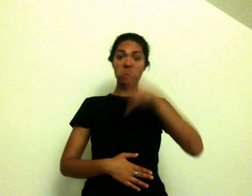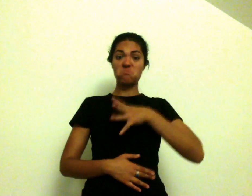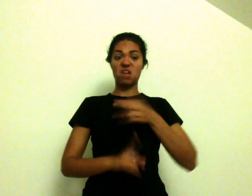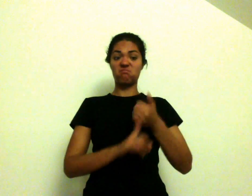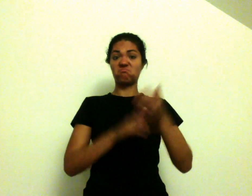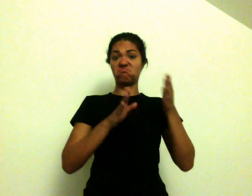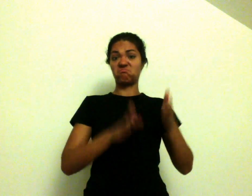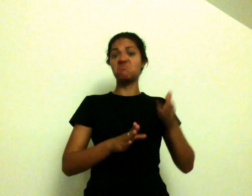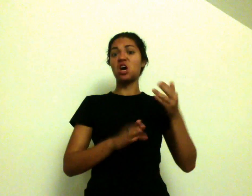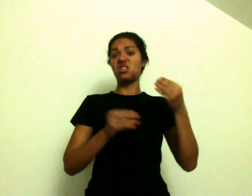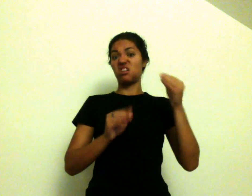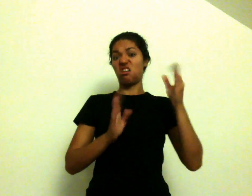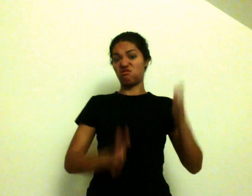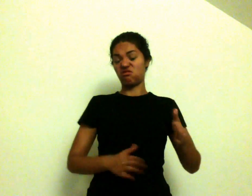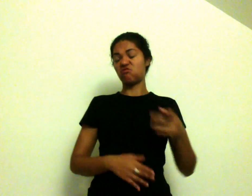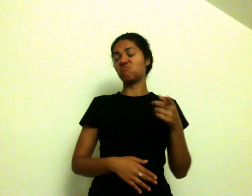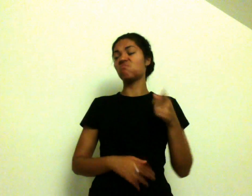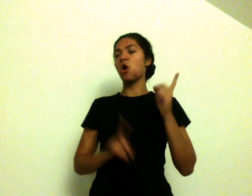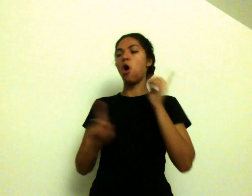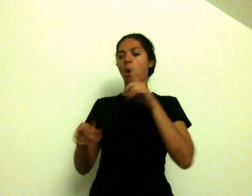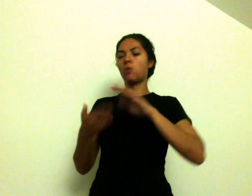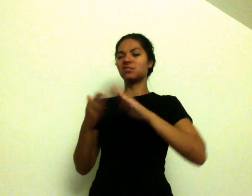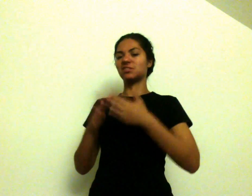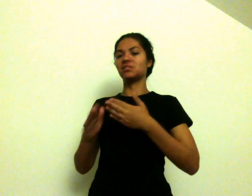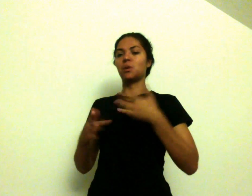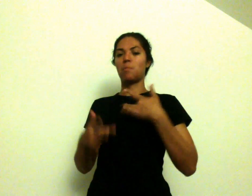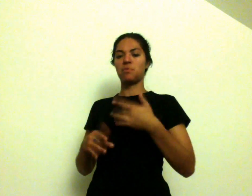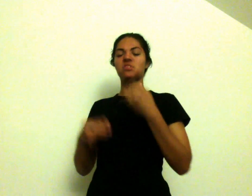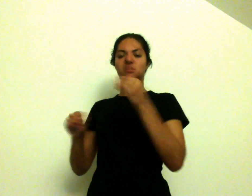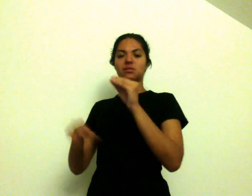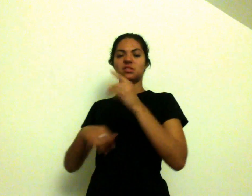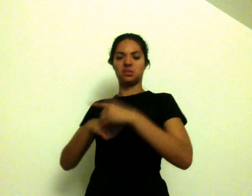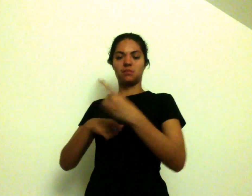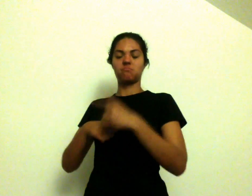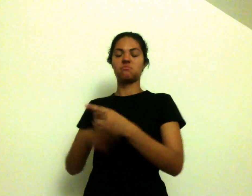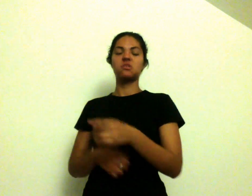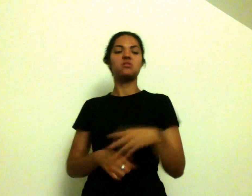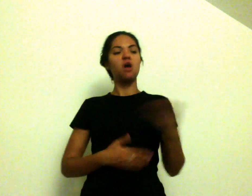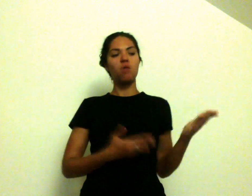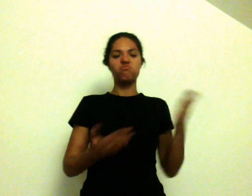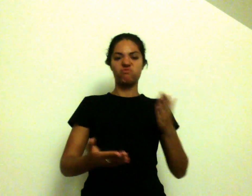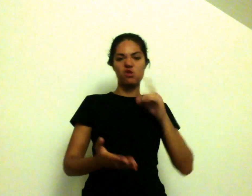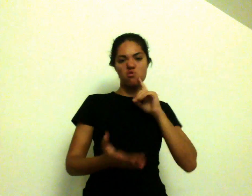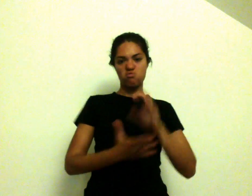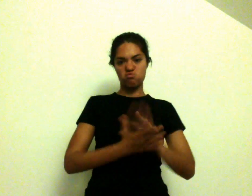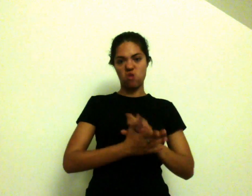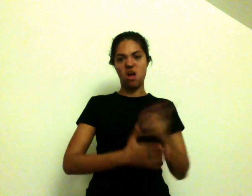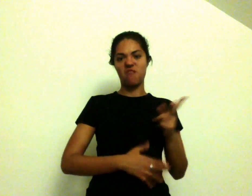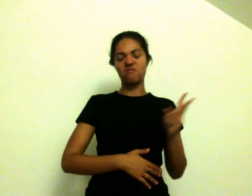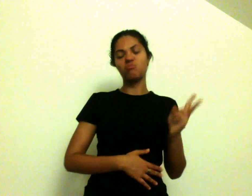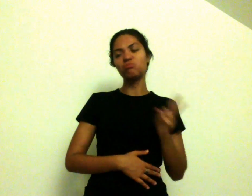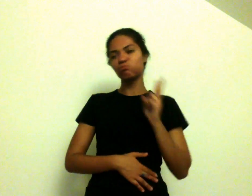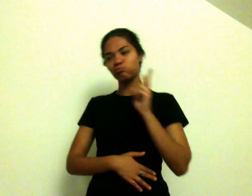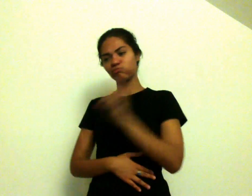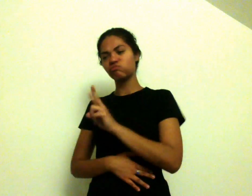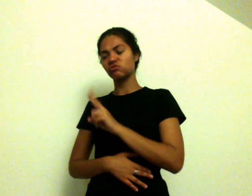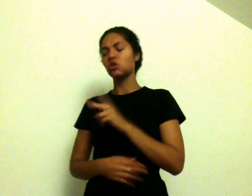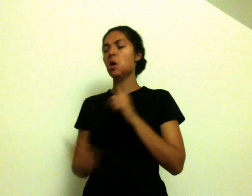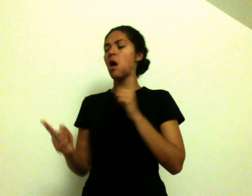I'll see you at the end of the day at this particular intersection. When he's gone, she begins to think this is the first time she's been freed, and first time